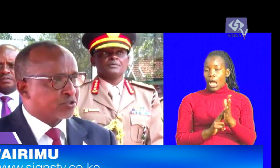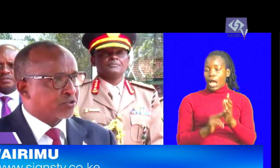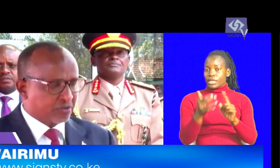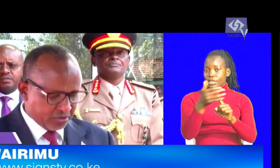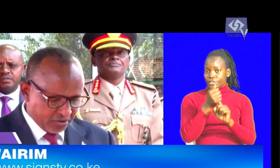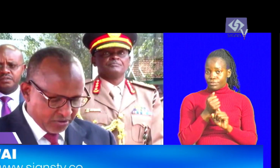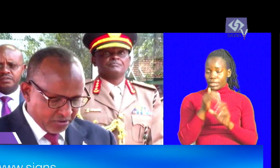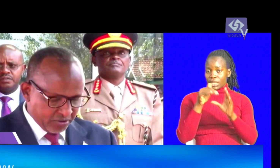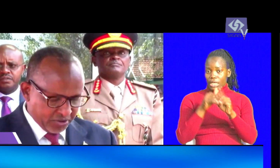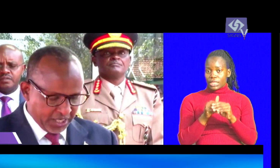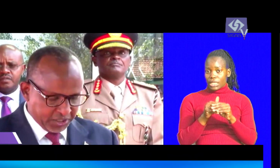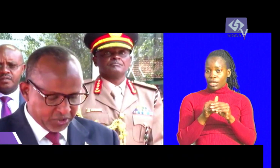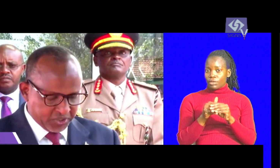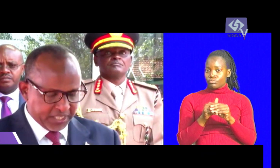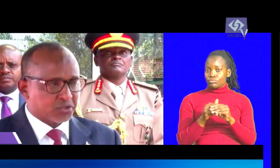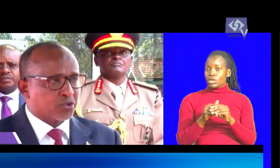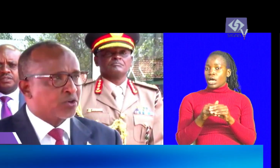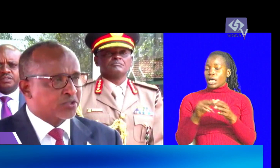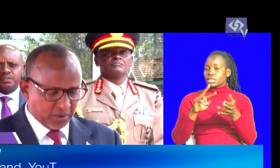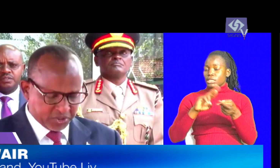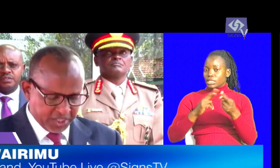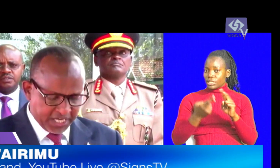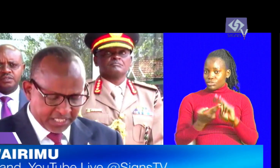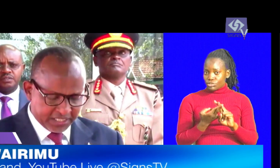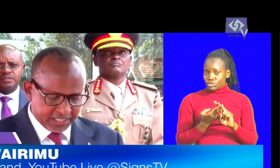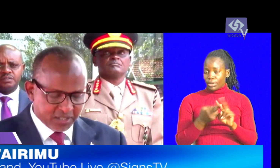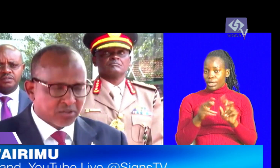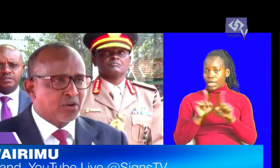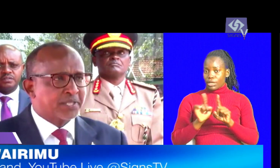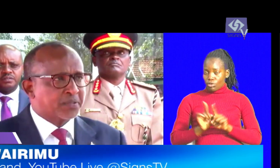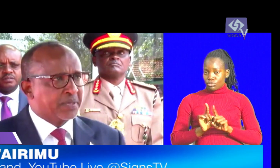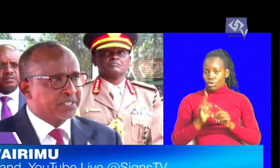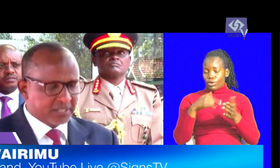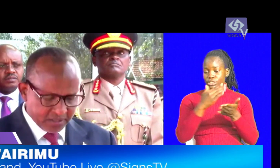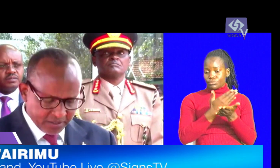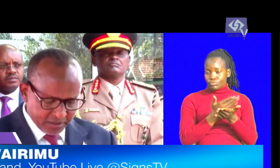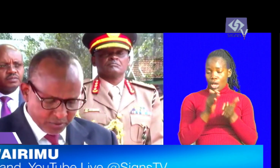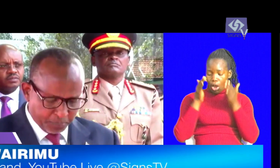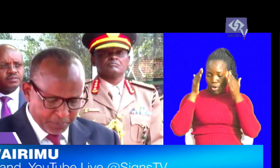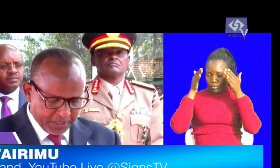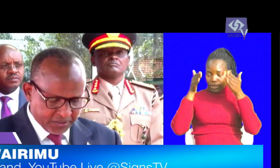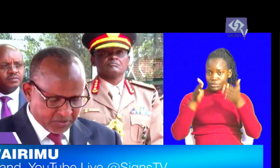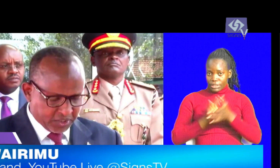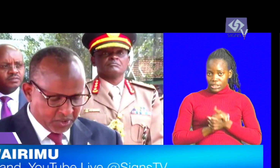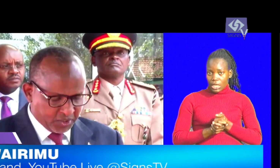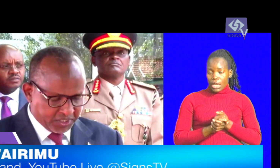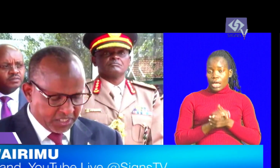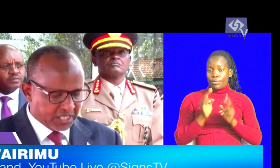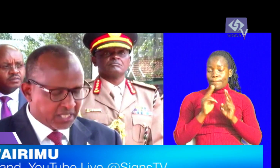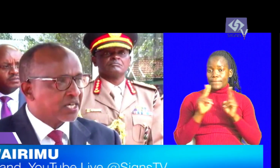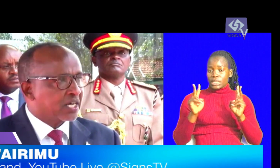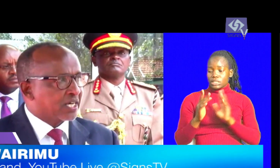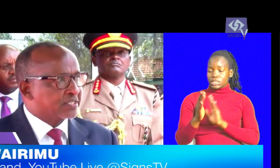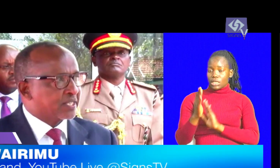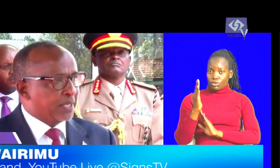bilateral relations and underscores our shared commitment to peace, security, and